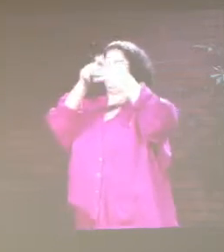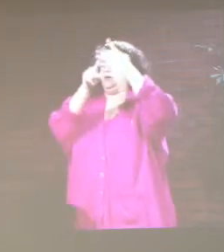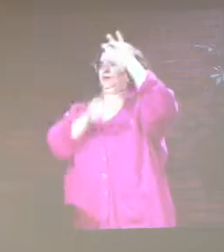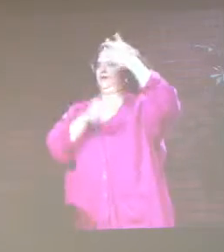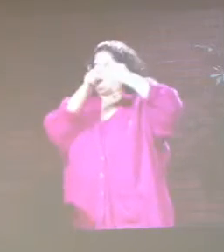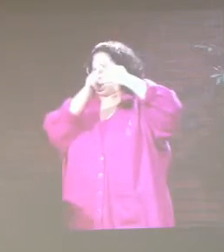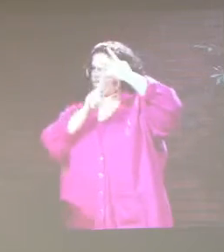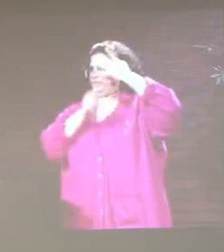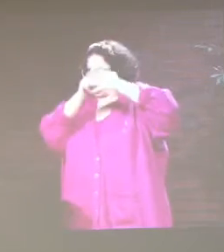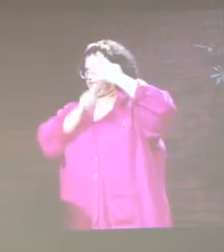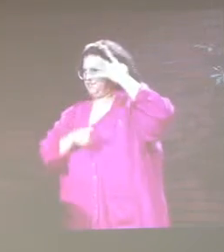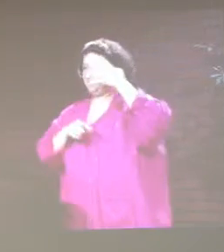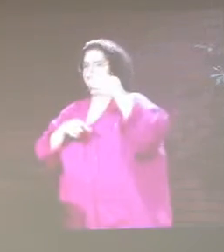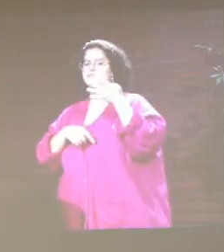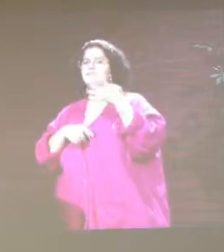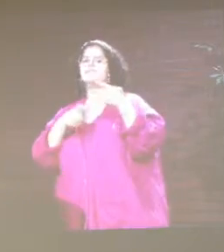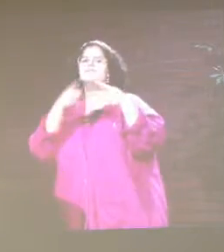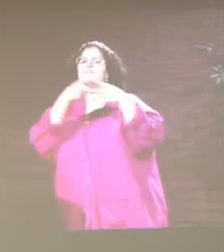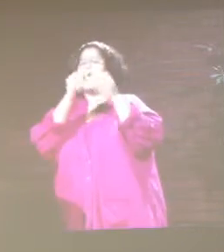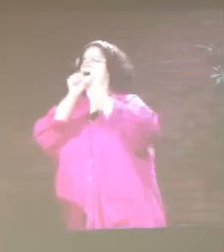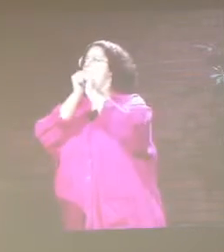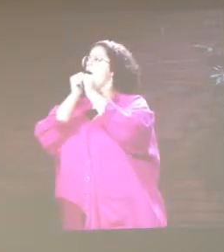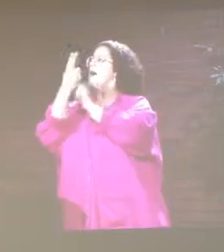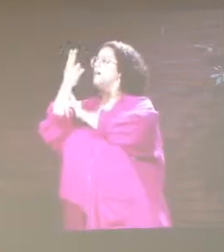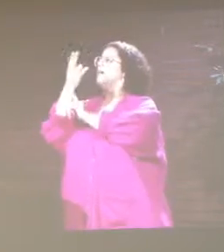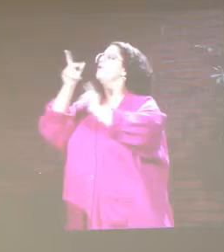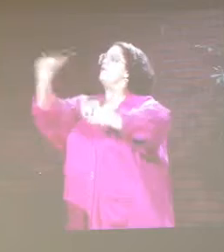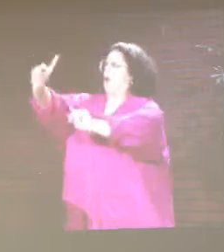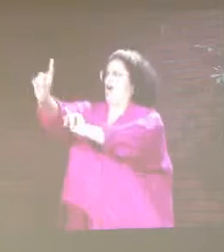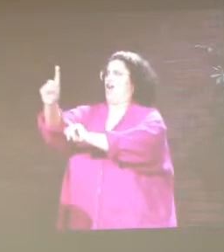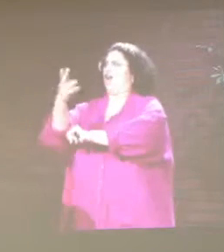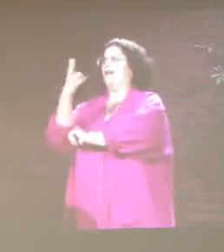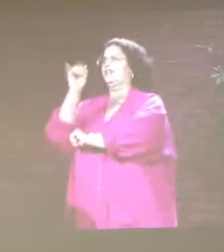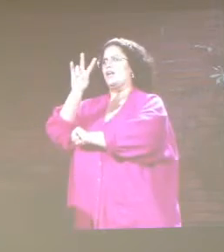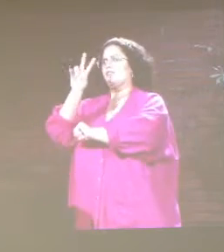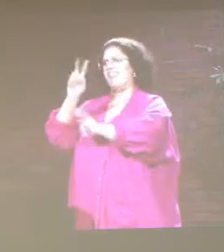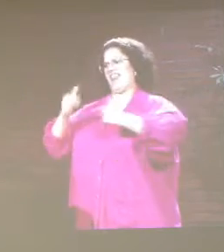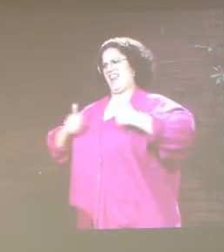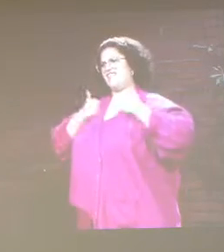Everyone knows that there are 4 different ways how to transmit HIV.